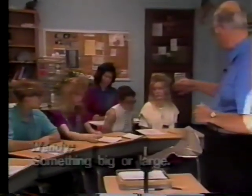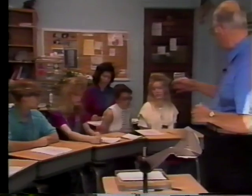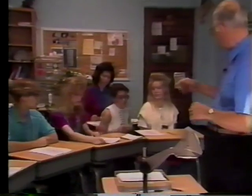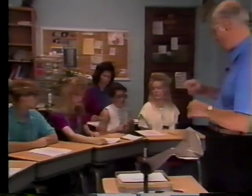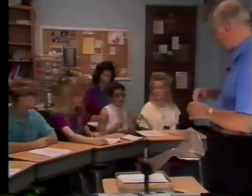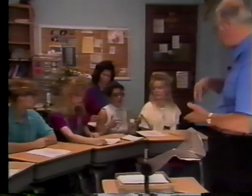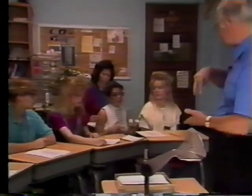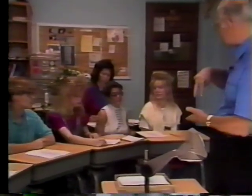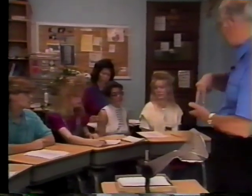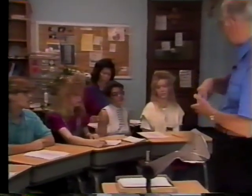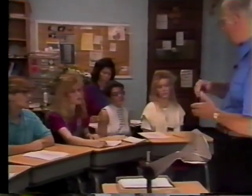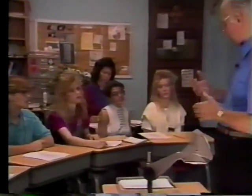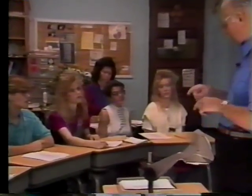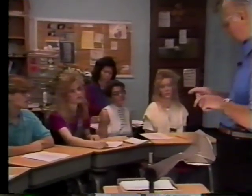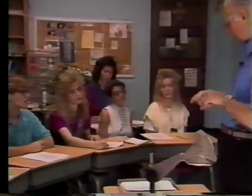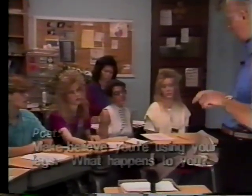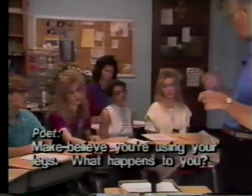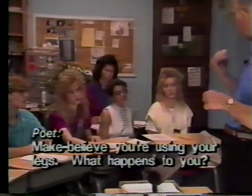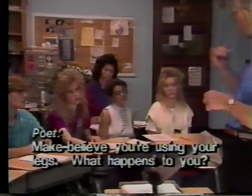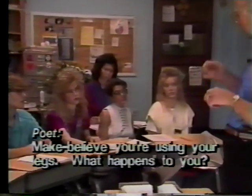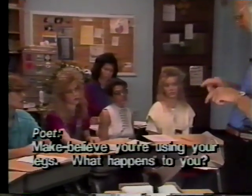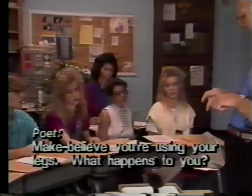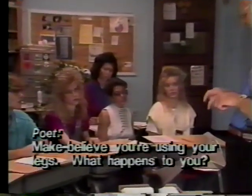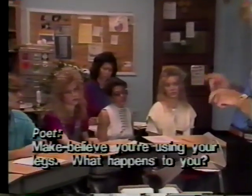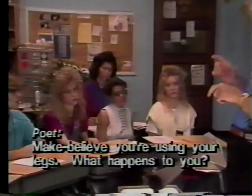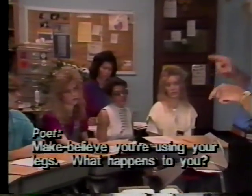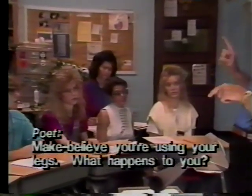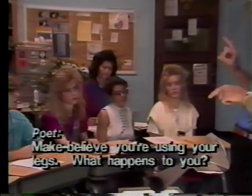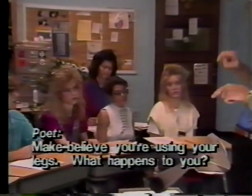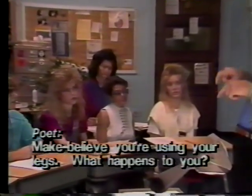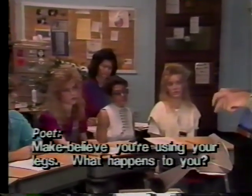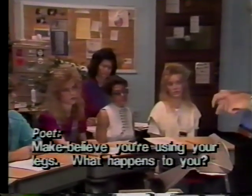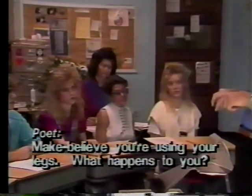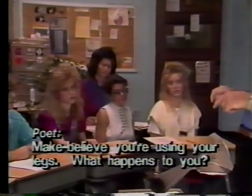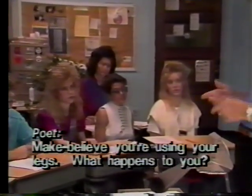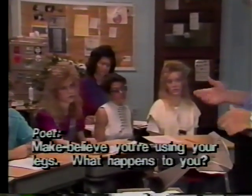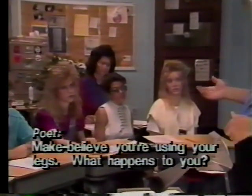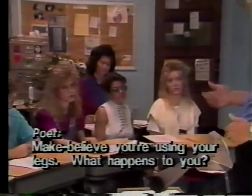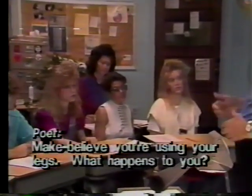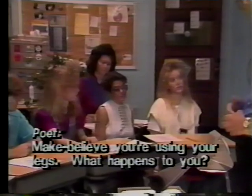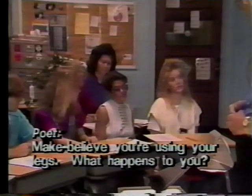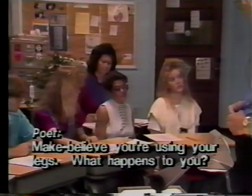You don't have to stand up or it may make believe use of your leg. What have you do?